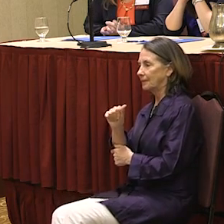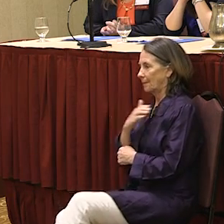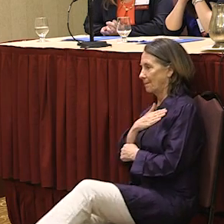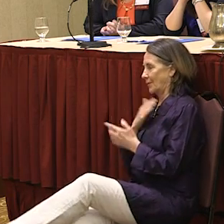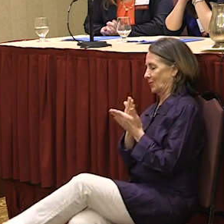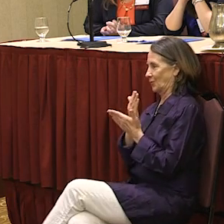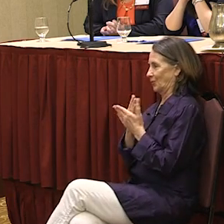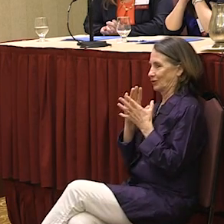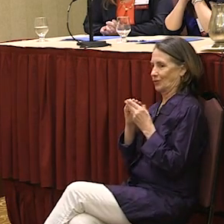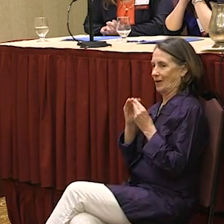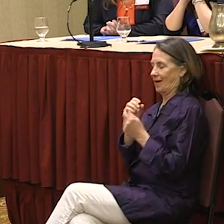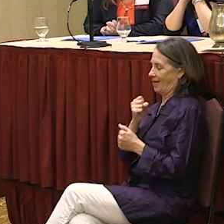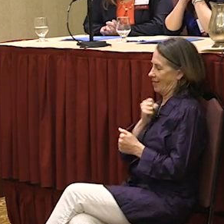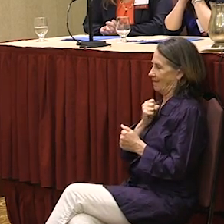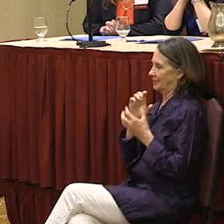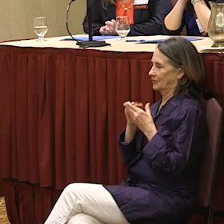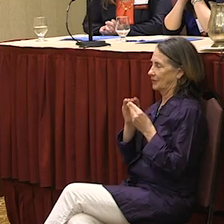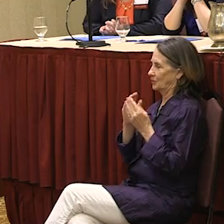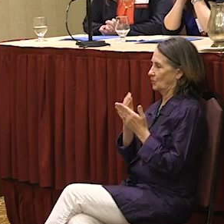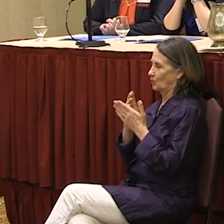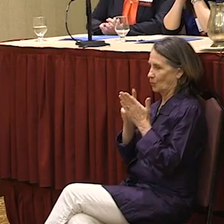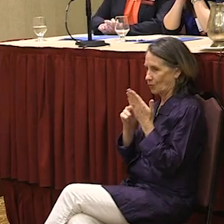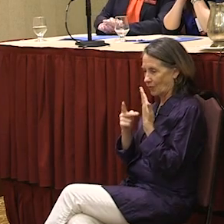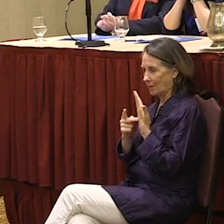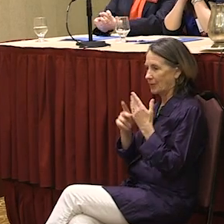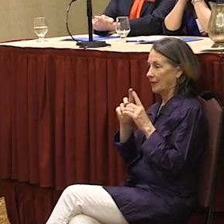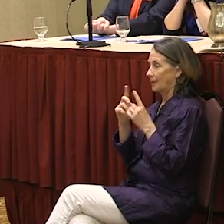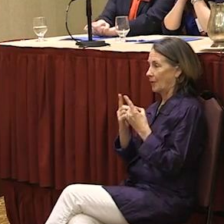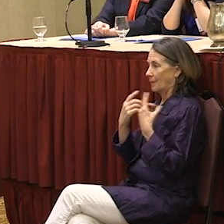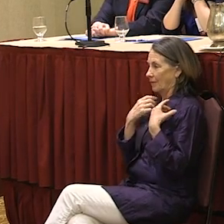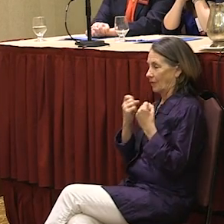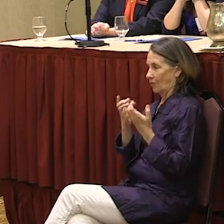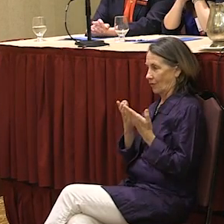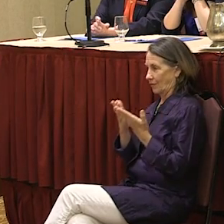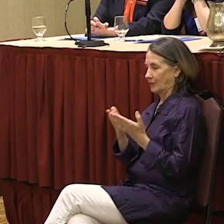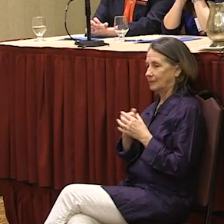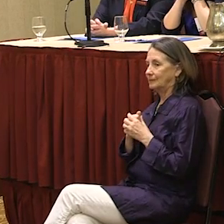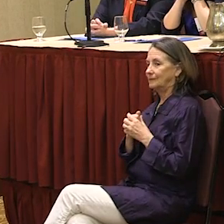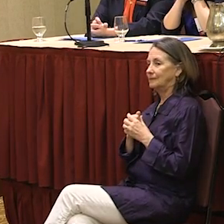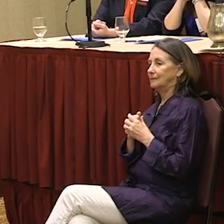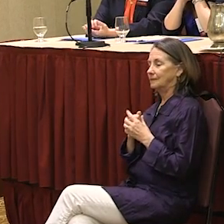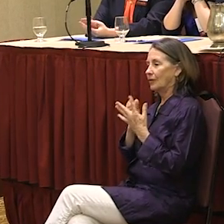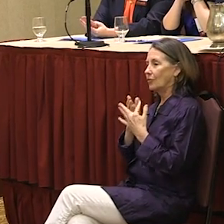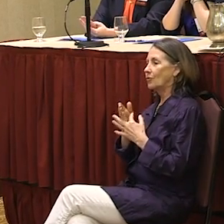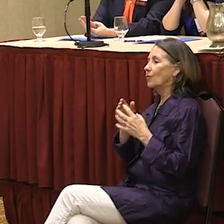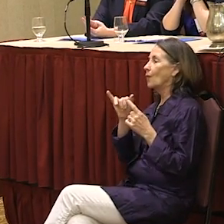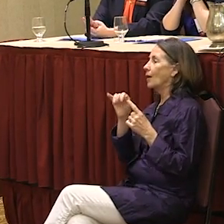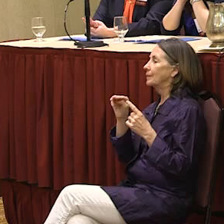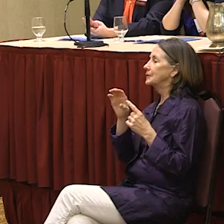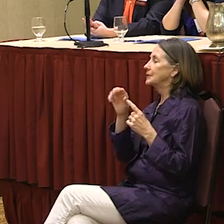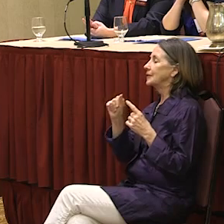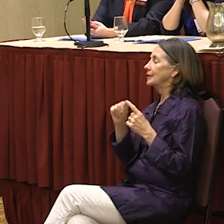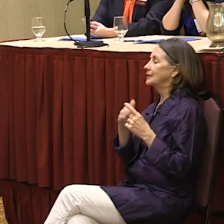my newest stories, and I love this story because it's a new program that the Department of Health is offering. We've always offered it through the Greater Providence YMCA.